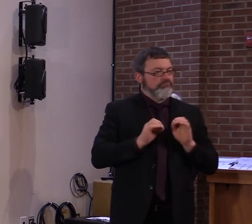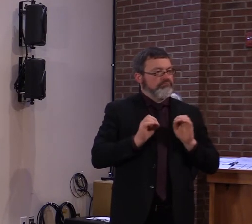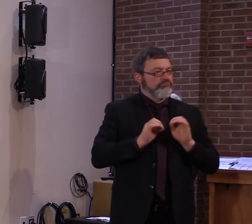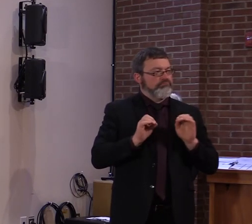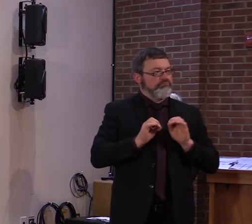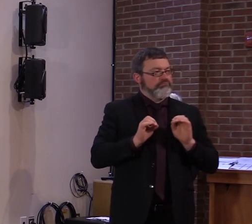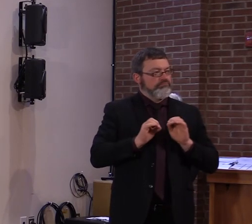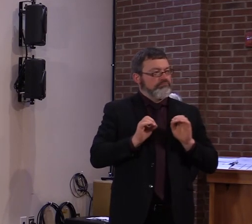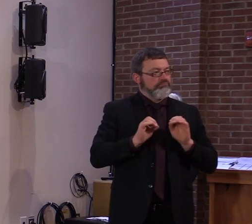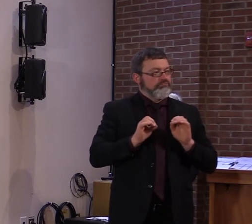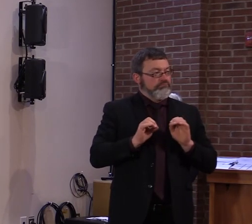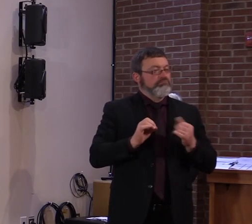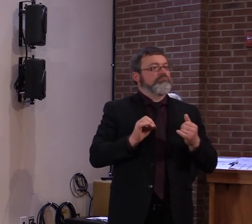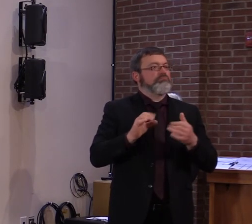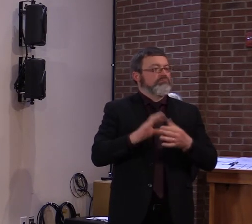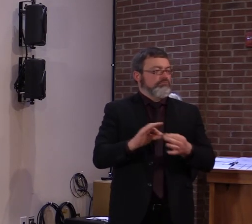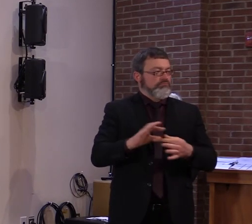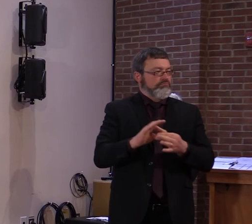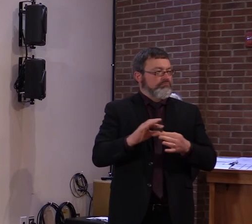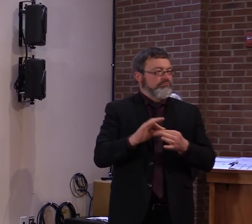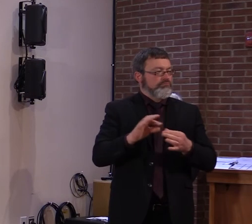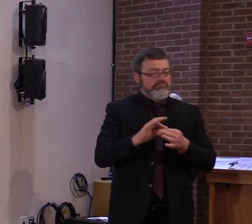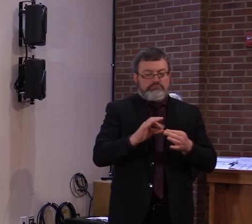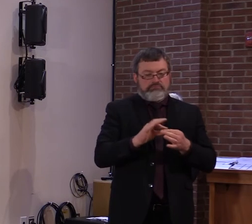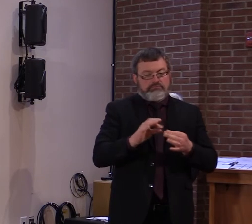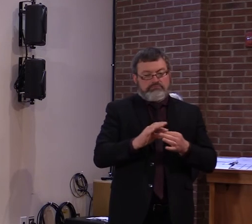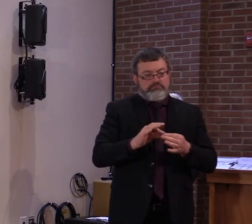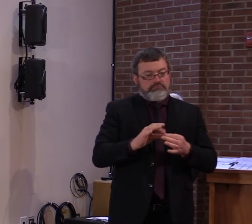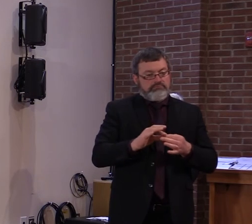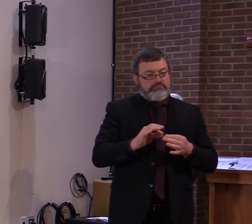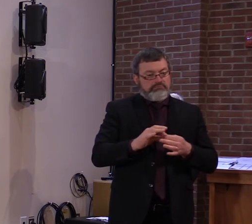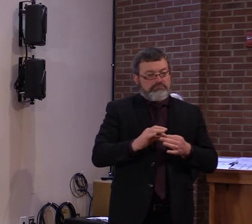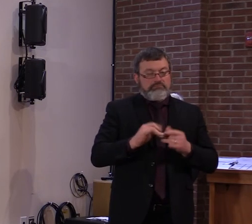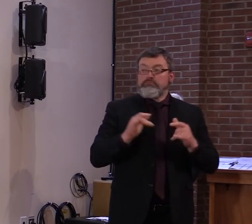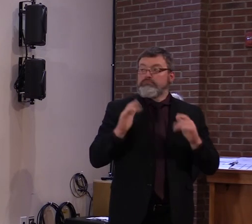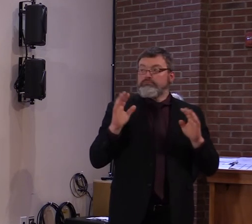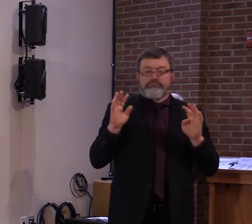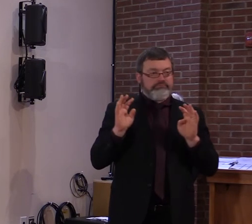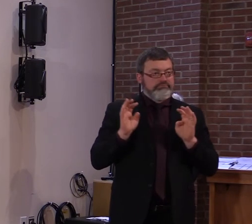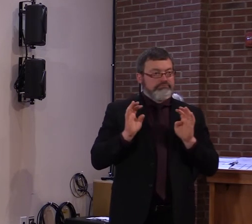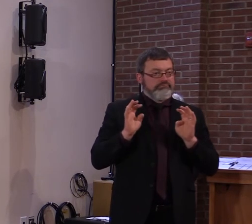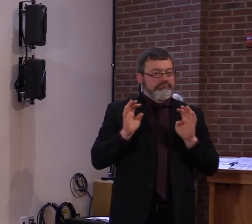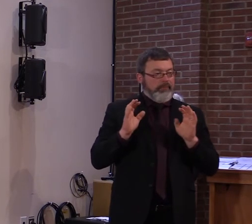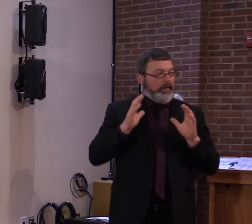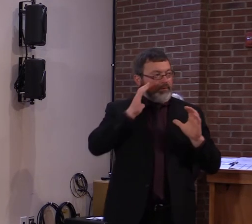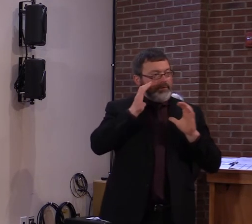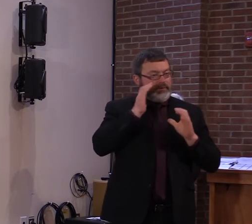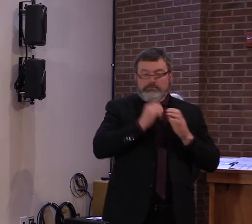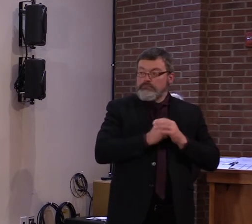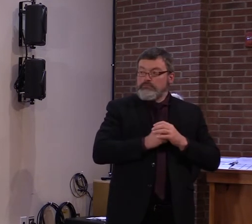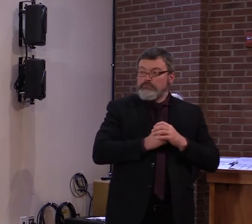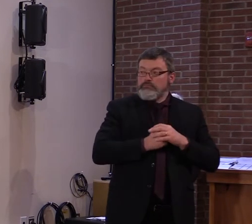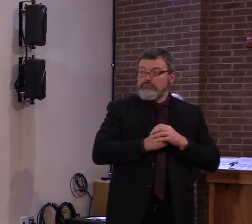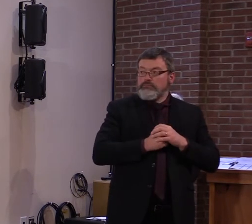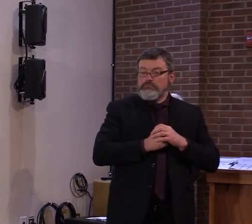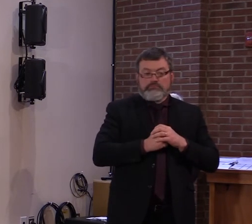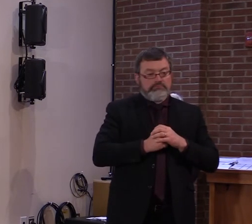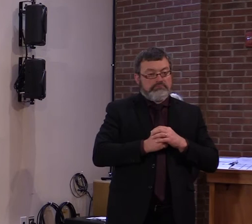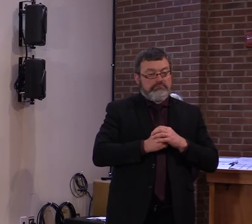Lola? Hi there, can you hear me? Yes. You guys, okay. Thanks for taking my